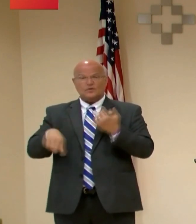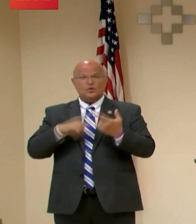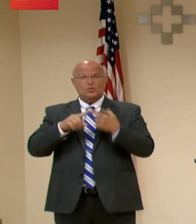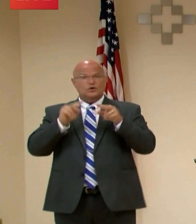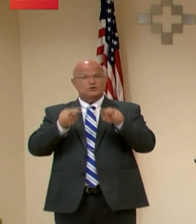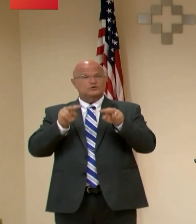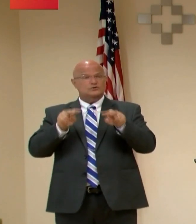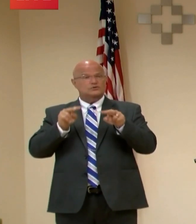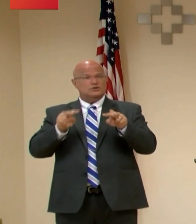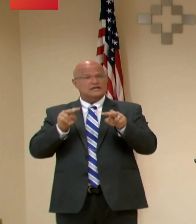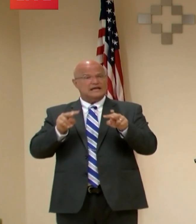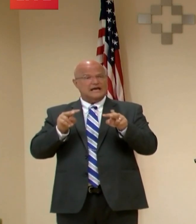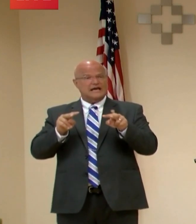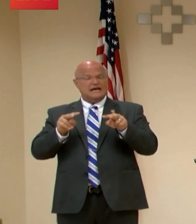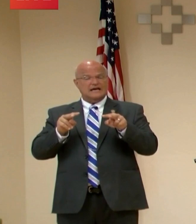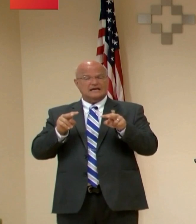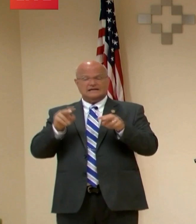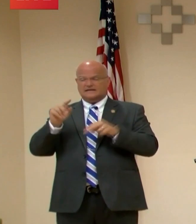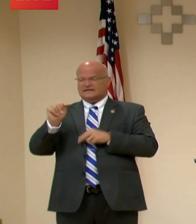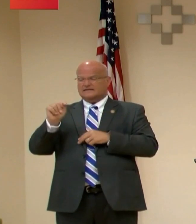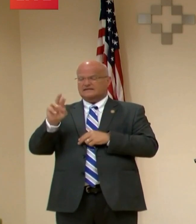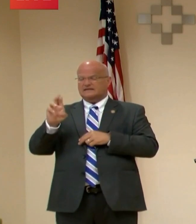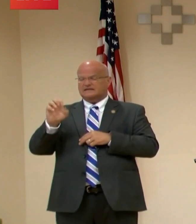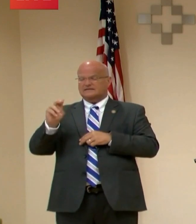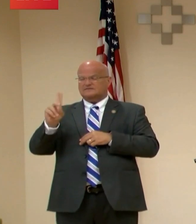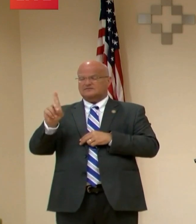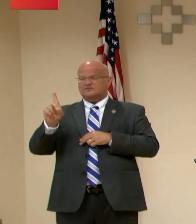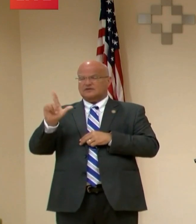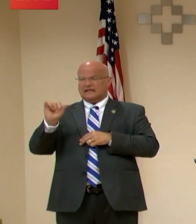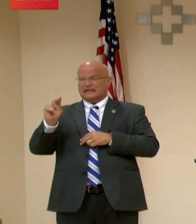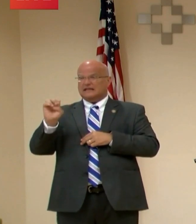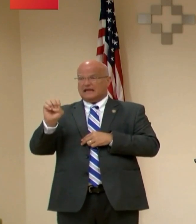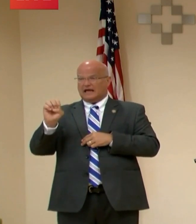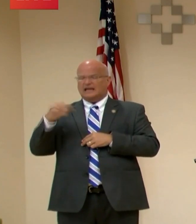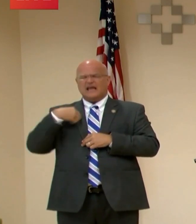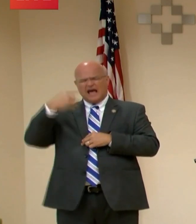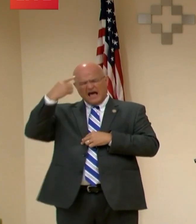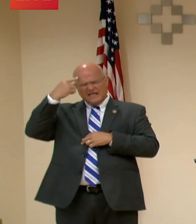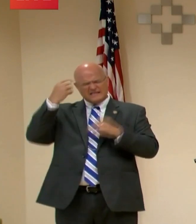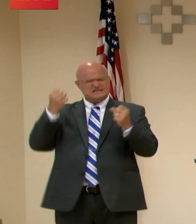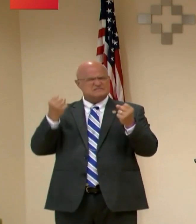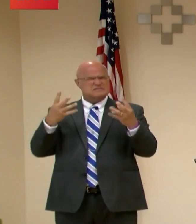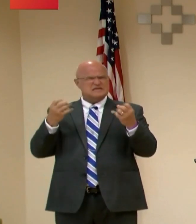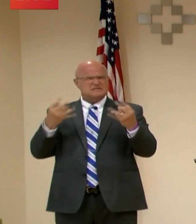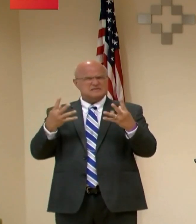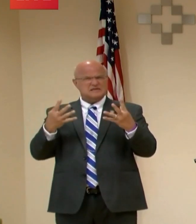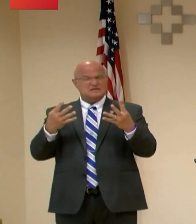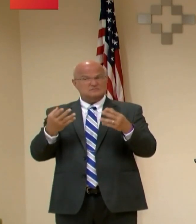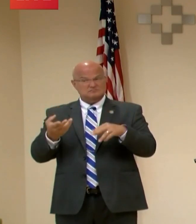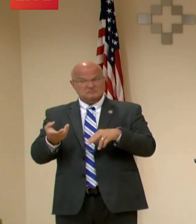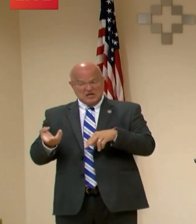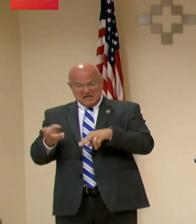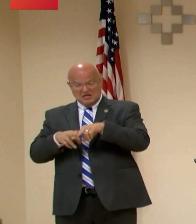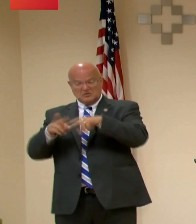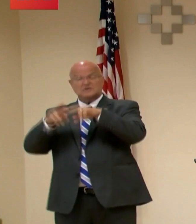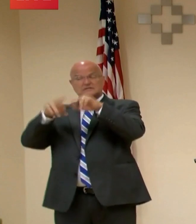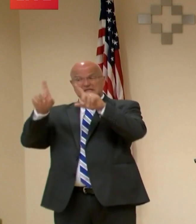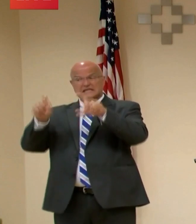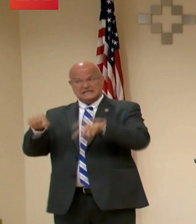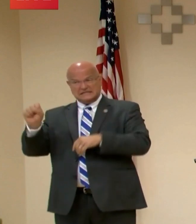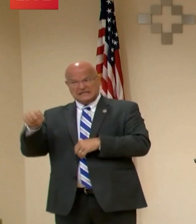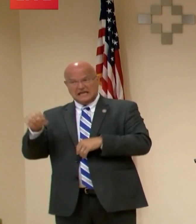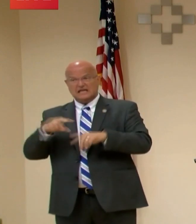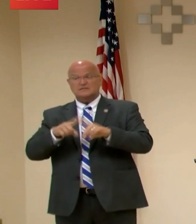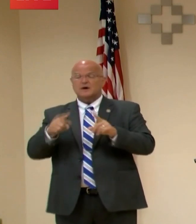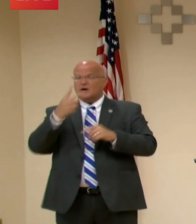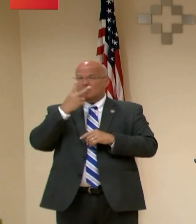Whenever you look at, you know, the trend line, you know, I think we did increase our testing,